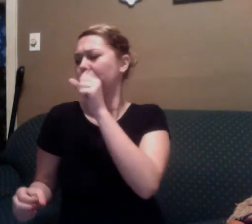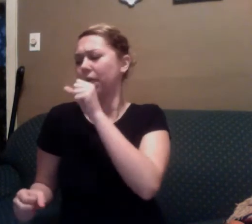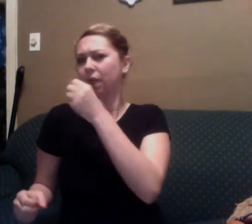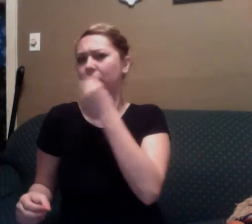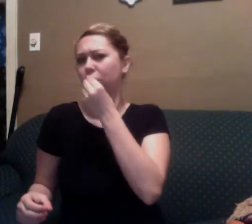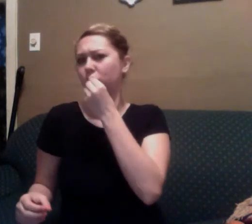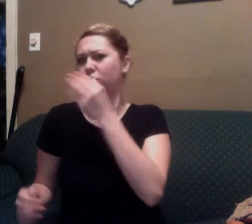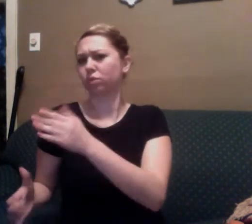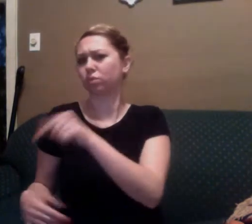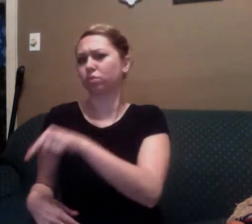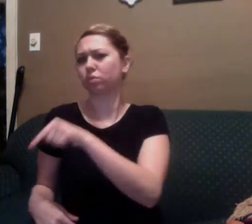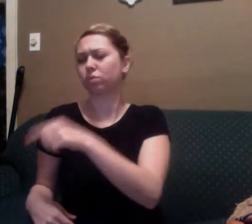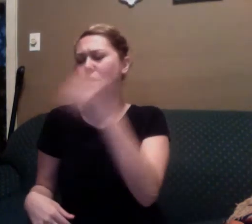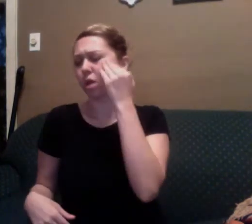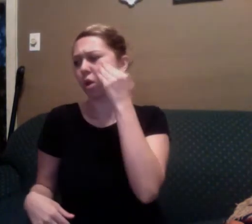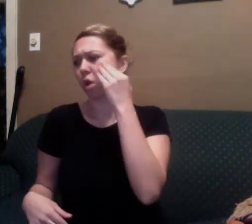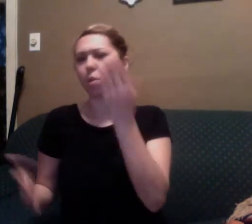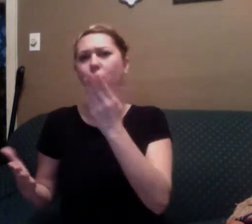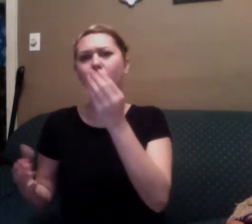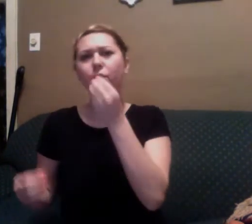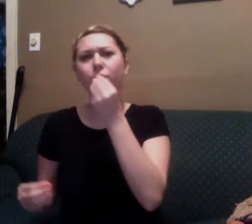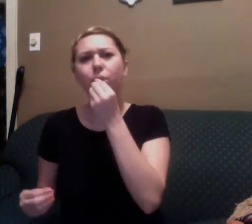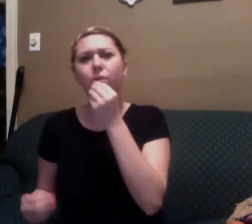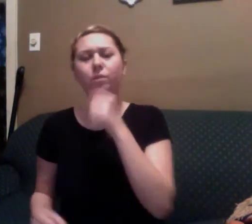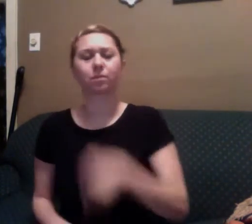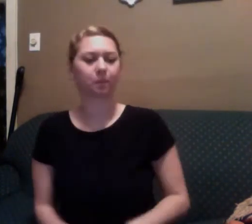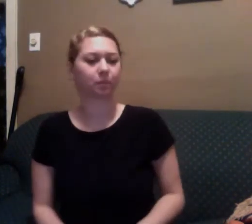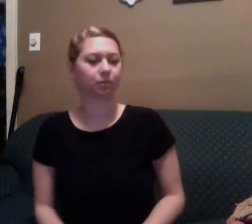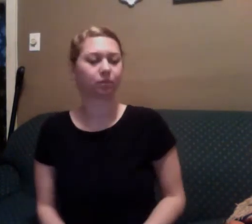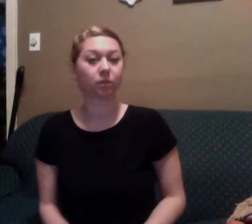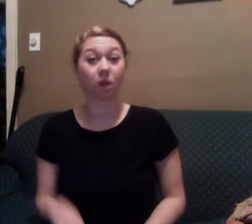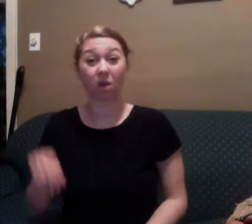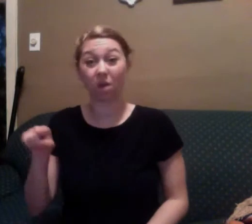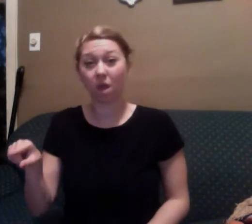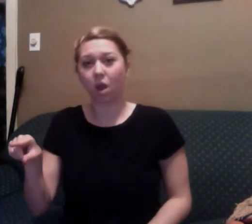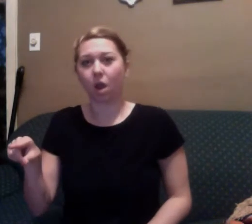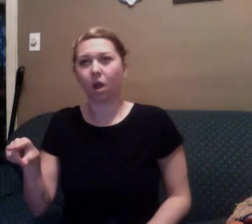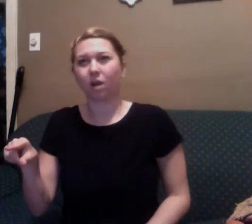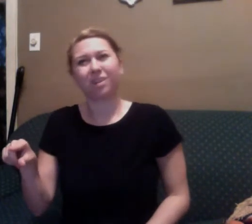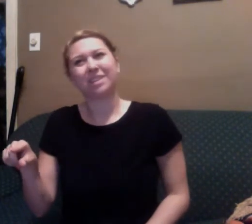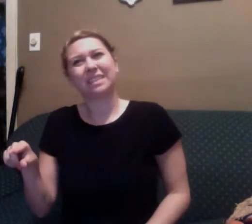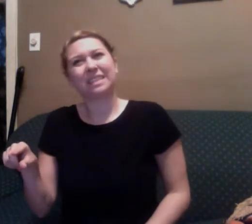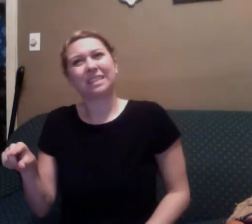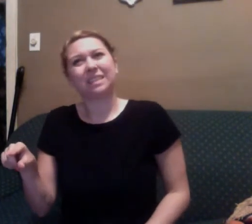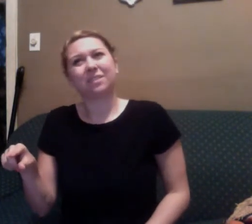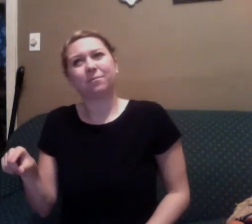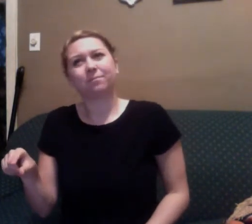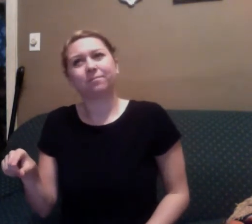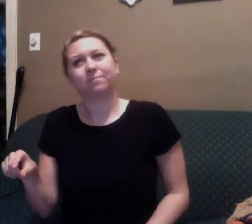The interesting thing is that intuitive eaters are less likely to be overweight, and they spend less time thinking about food.